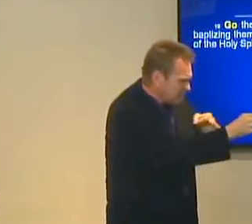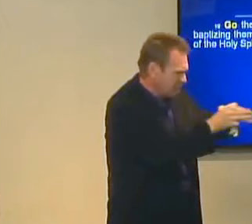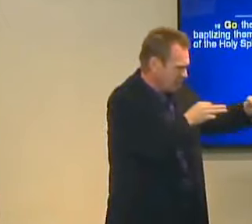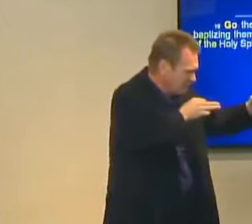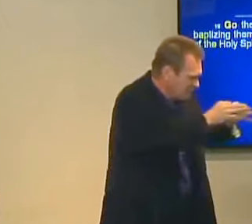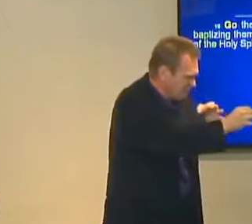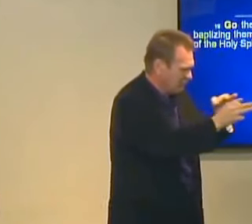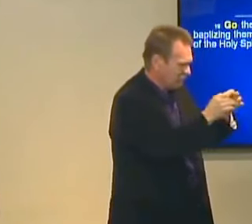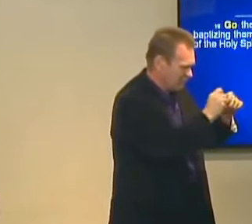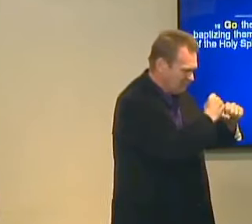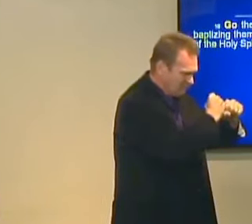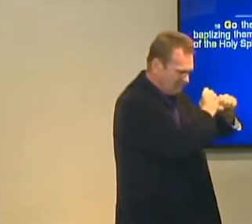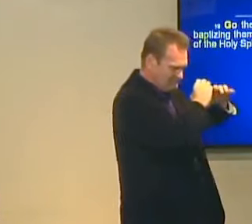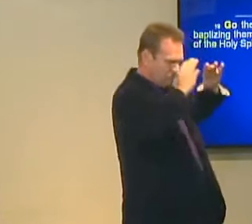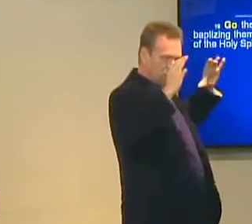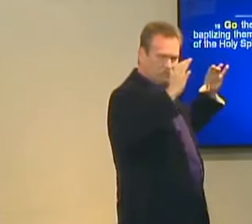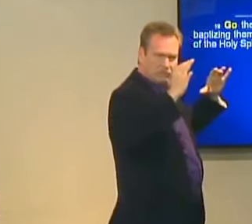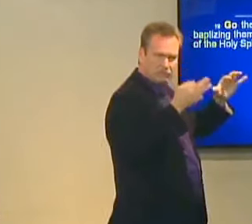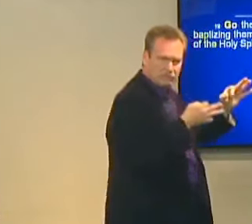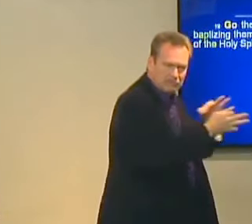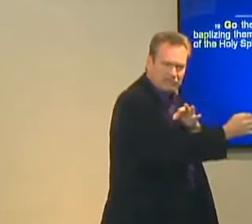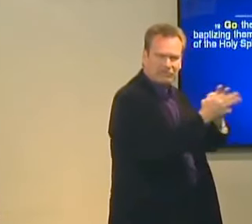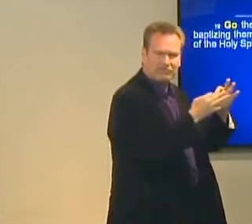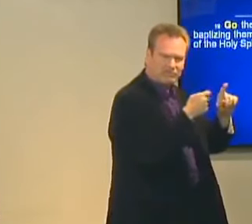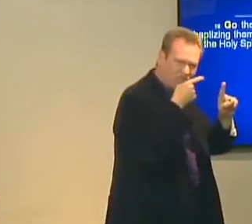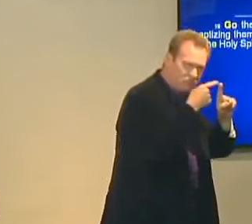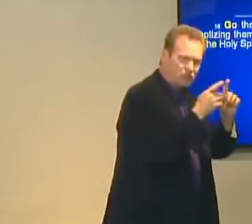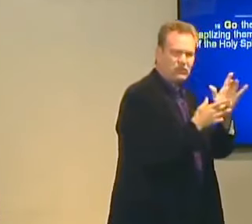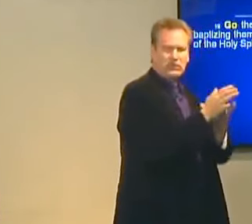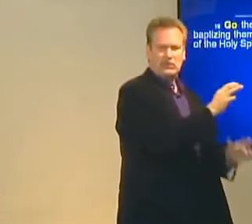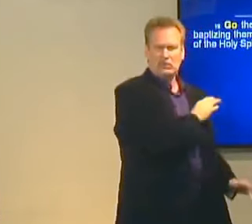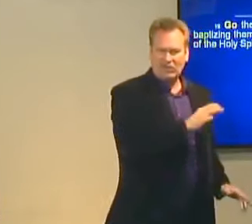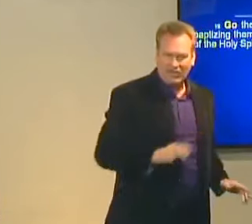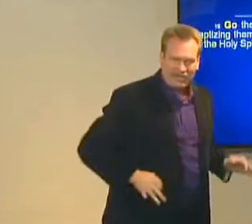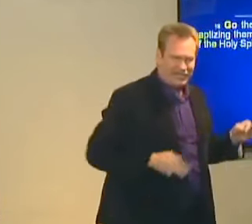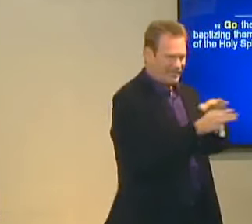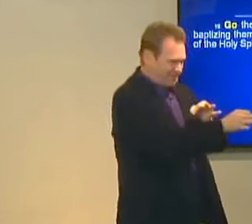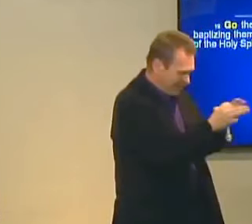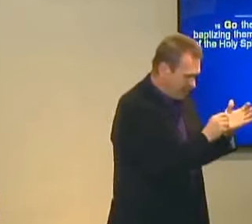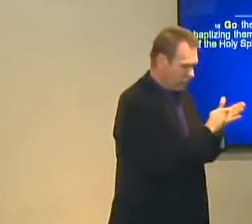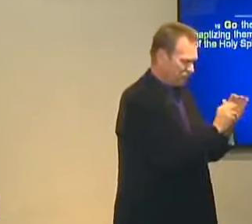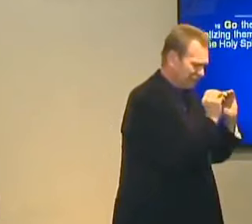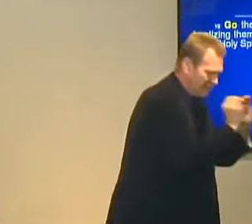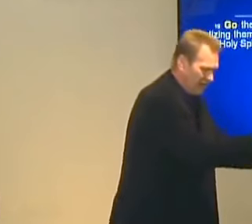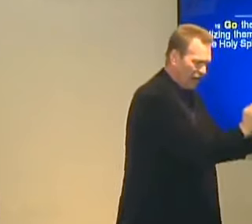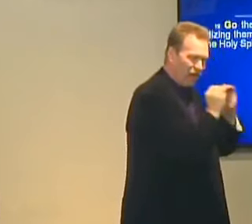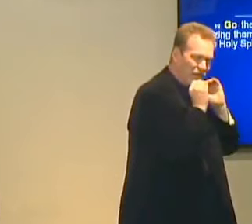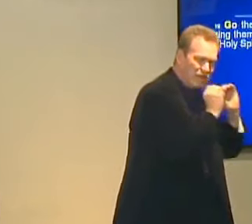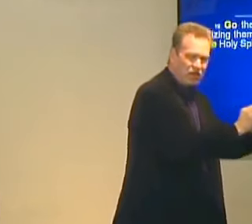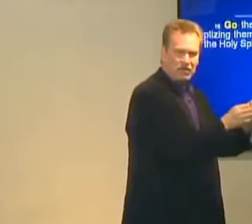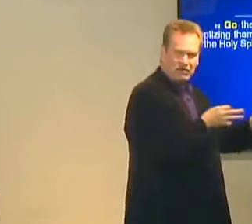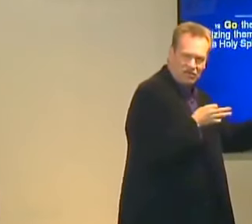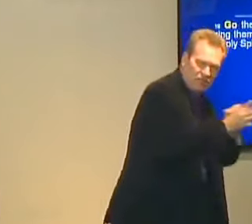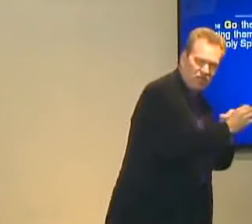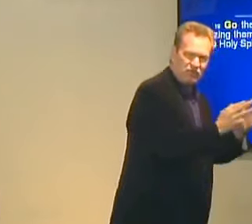you're to sit down you're going to go explain in depth you're going expand for this person who Jesus Christ is his baby teaching is going